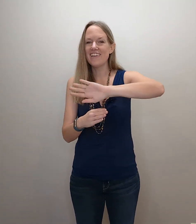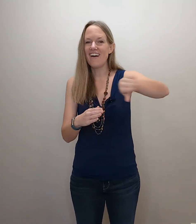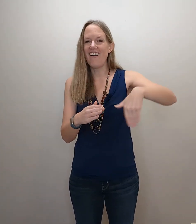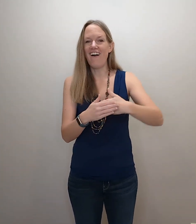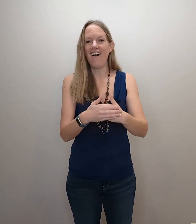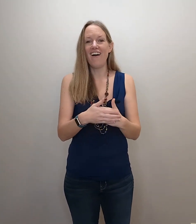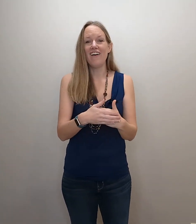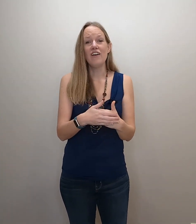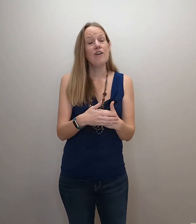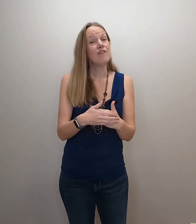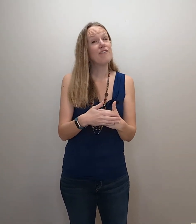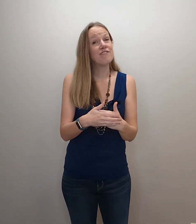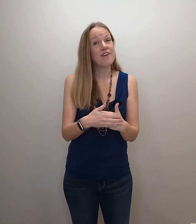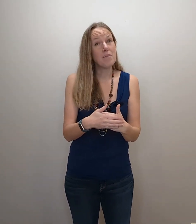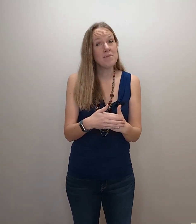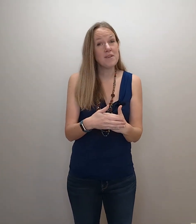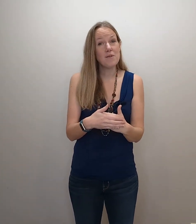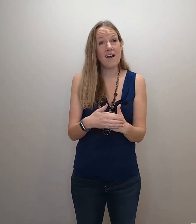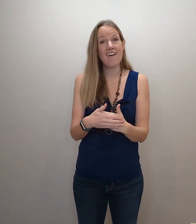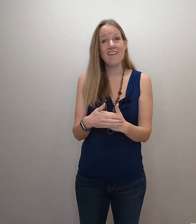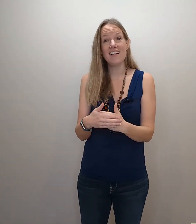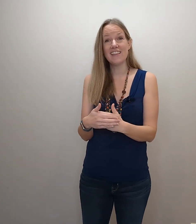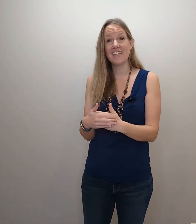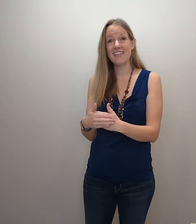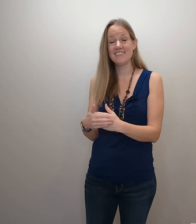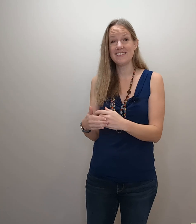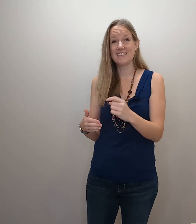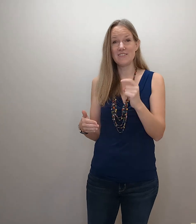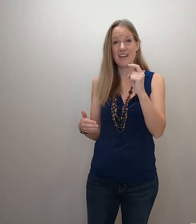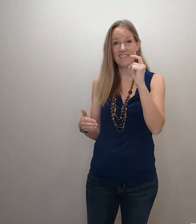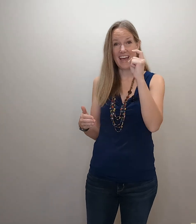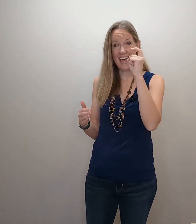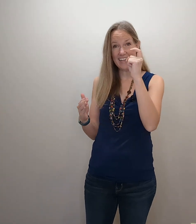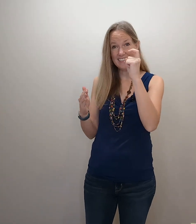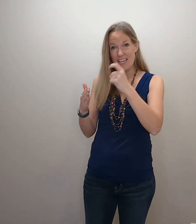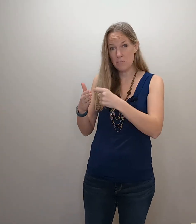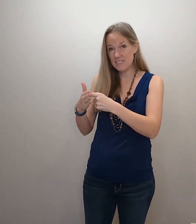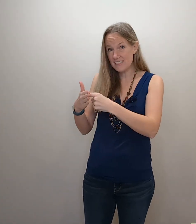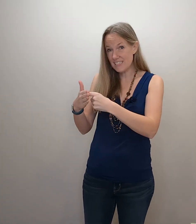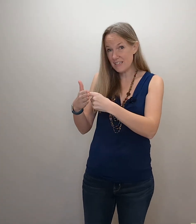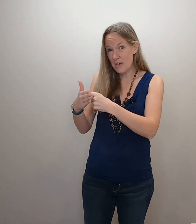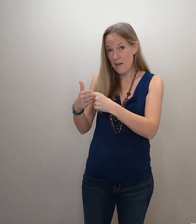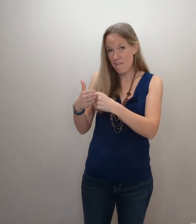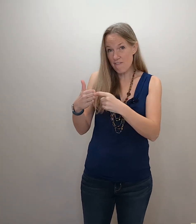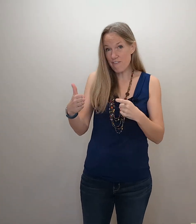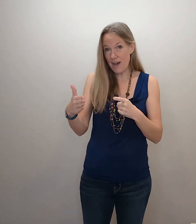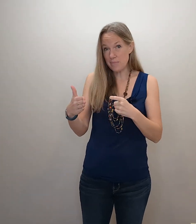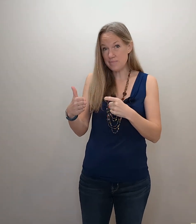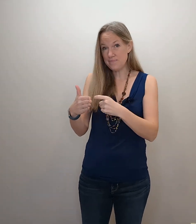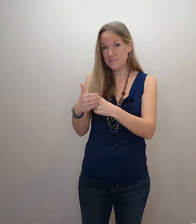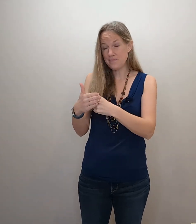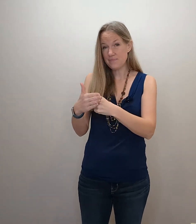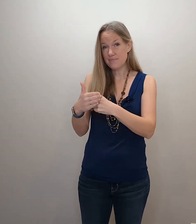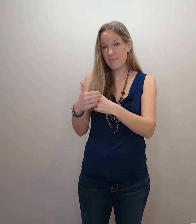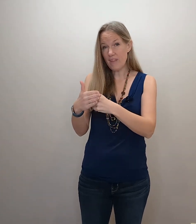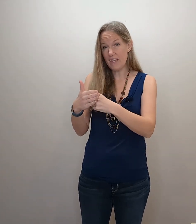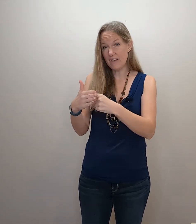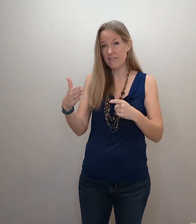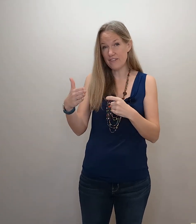it all. From you are all things. So you have that X hand position, from. Okay,